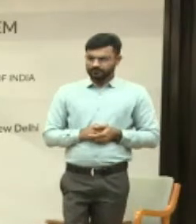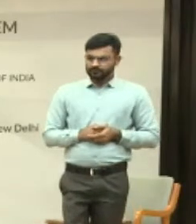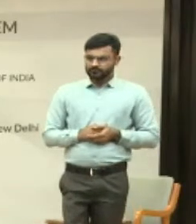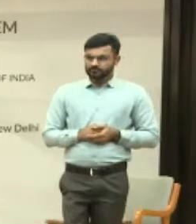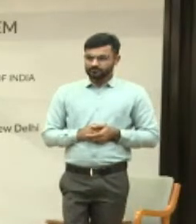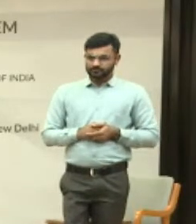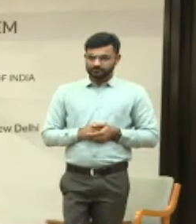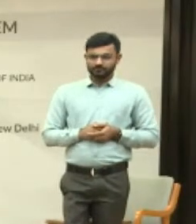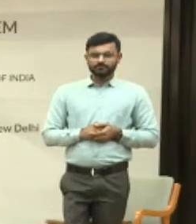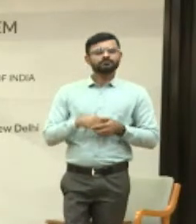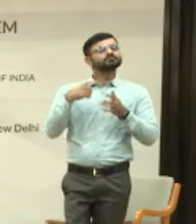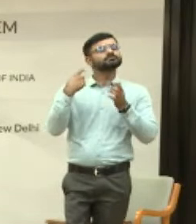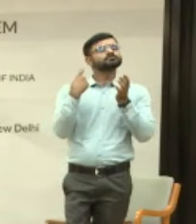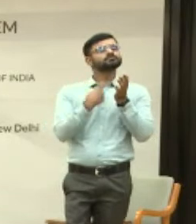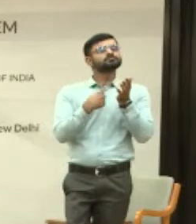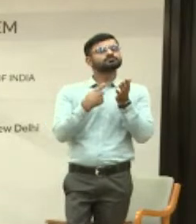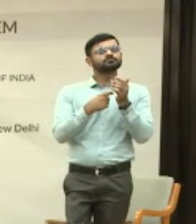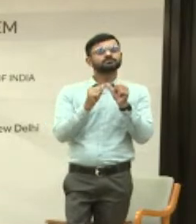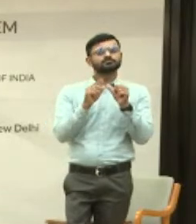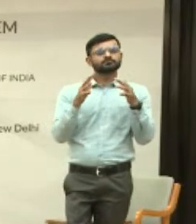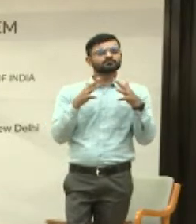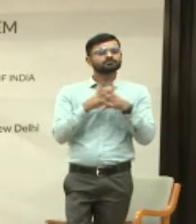What is rule of law?